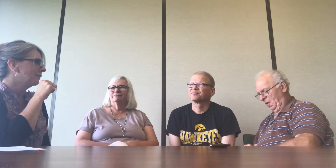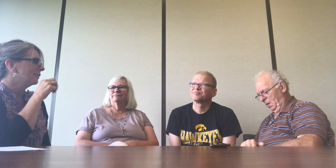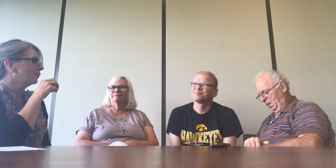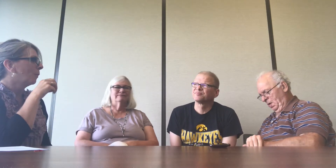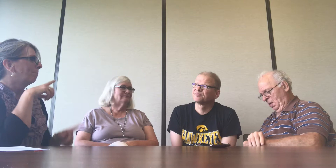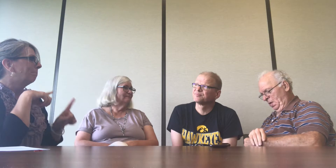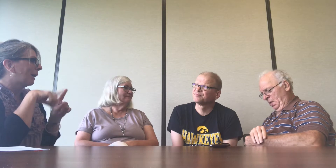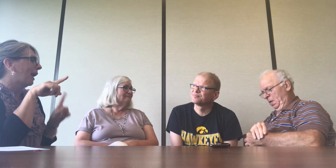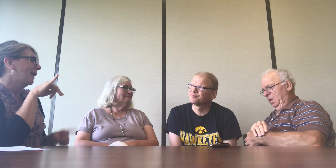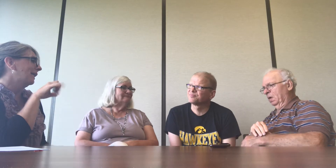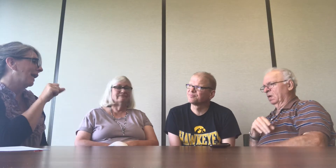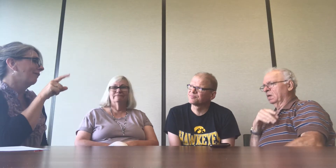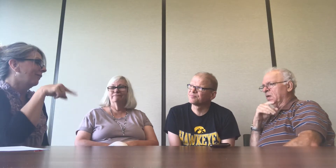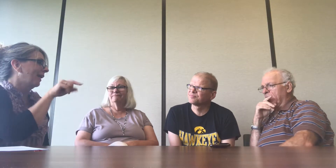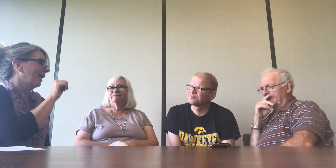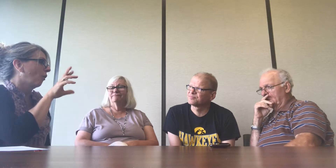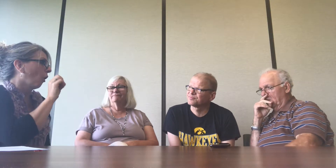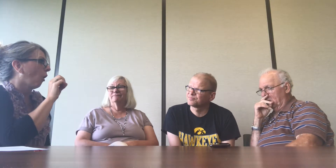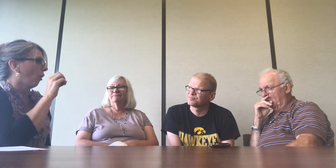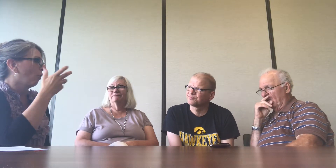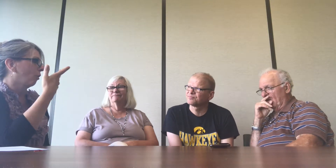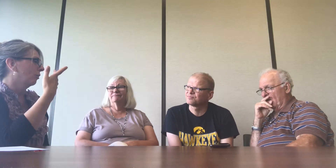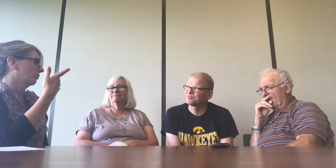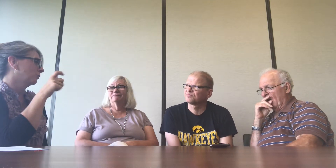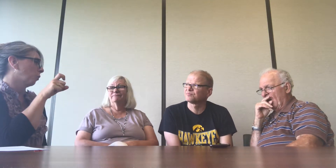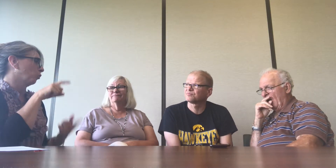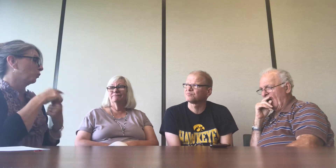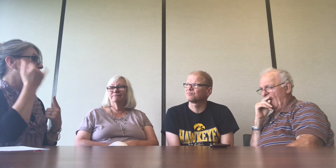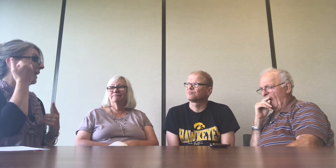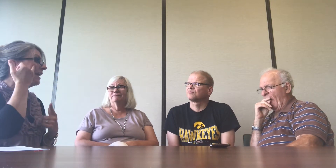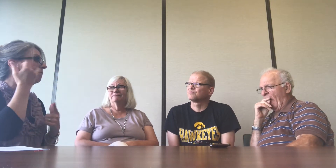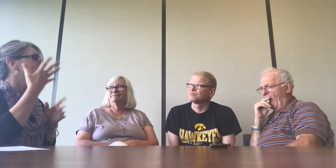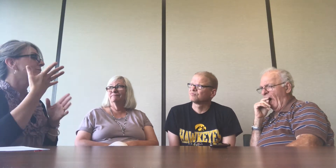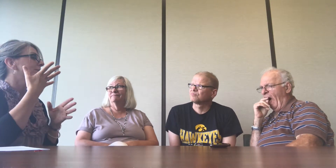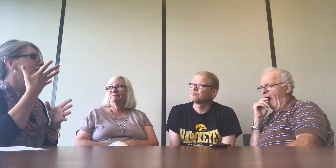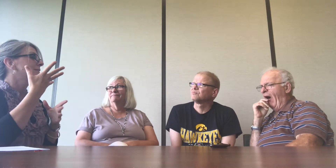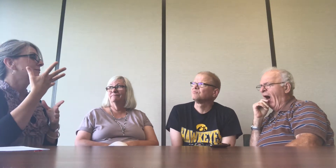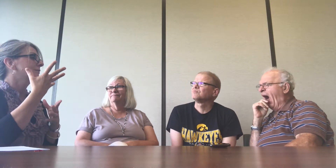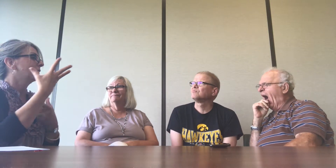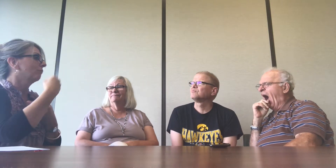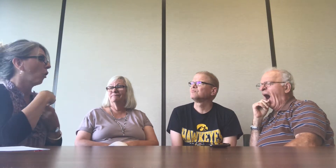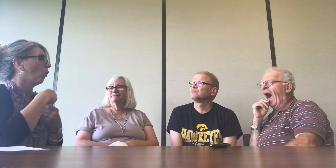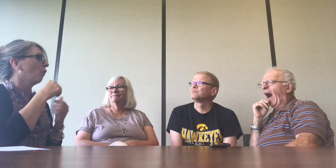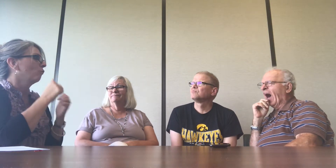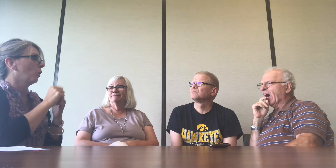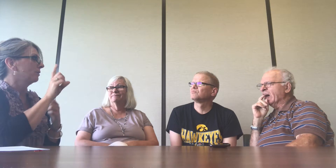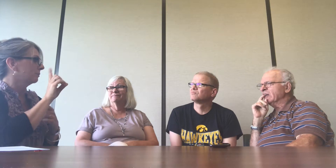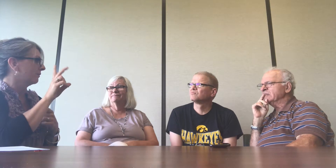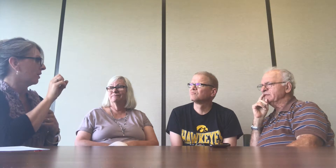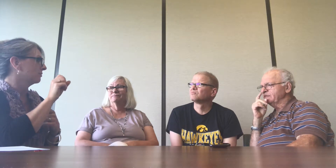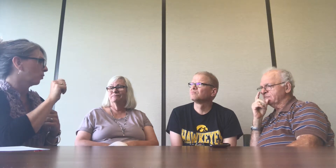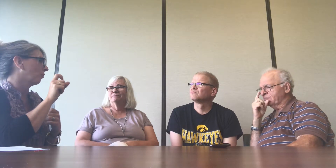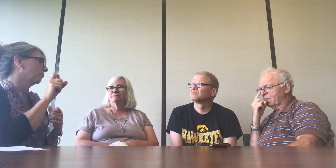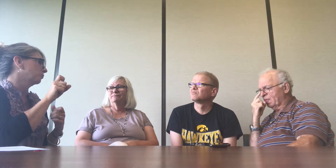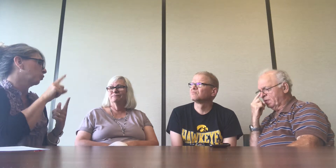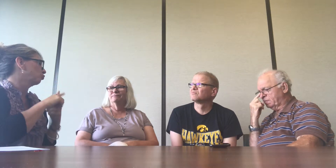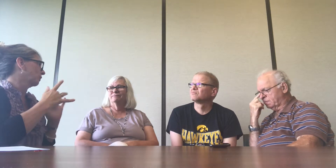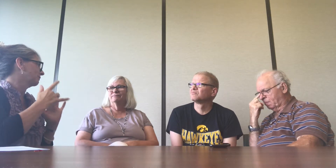communicated. But if they are involved with a domestic violence